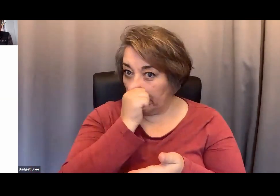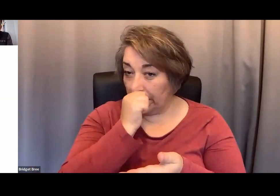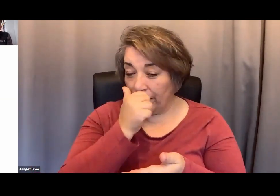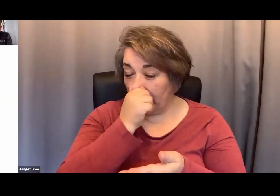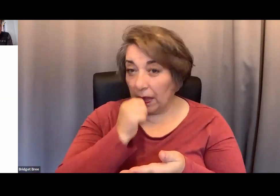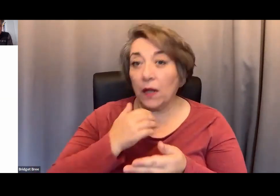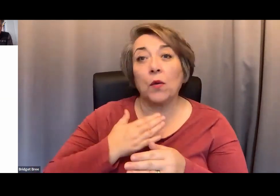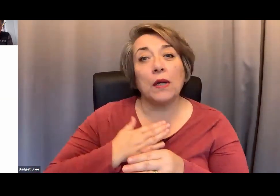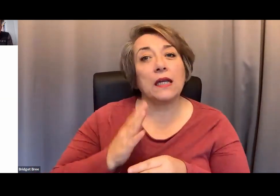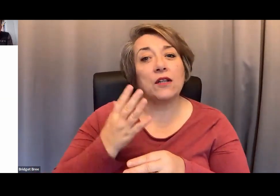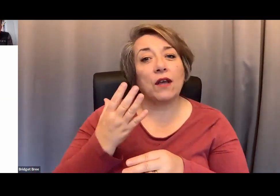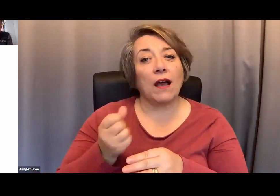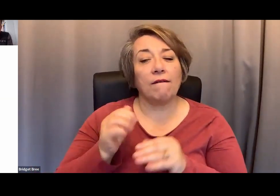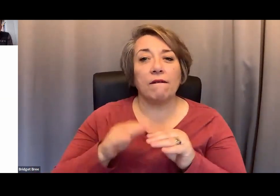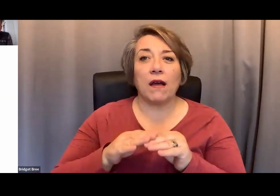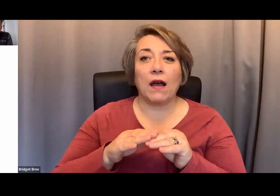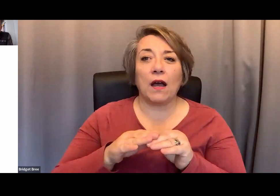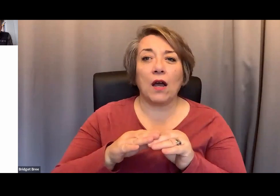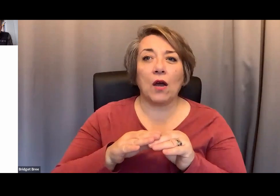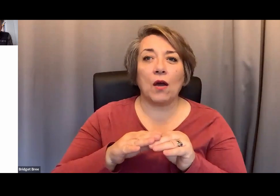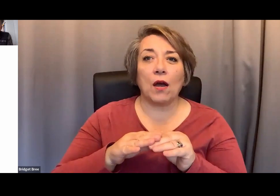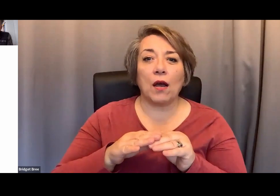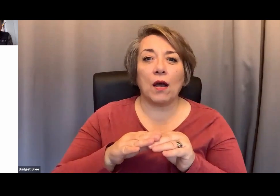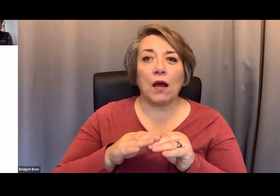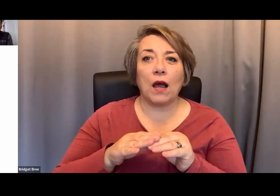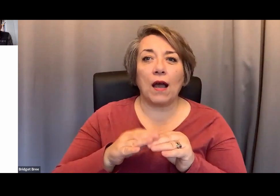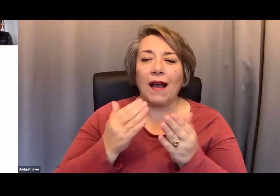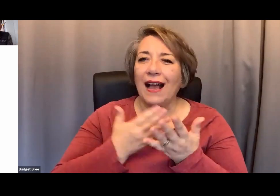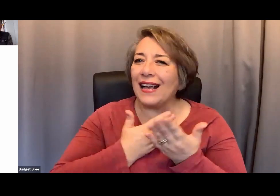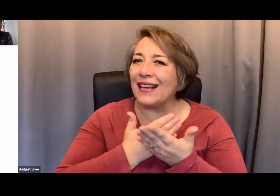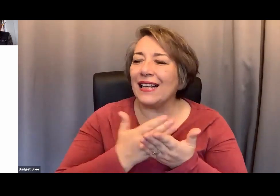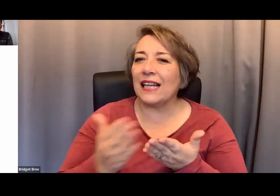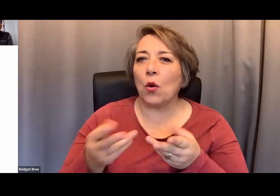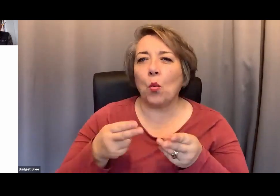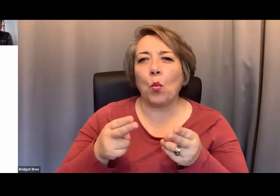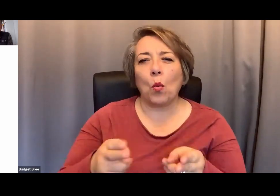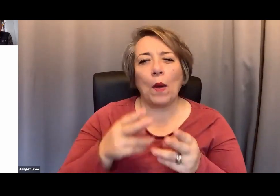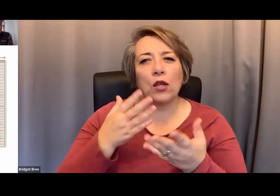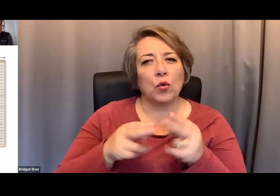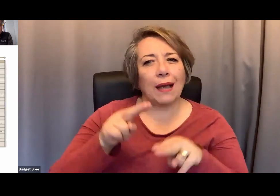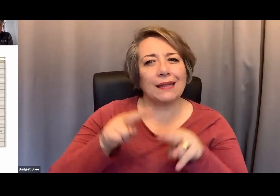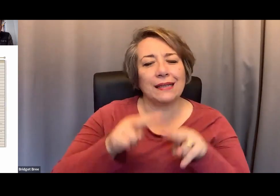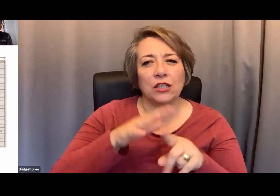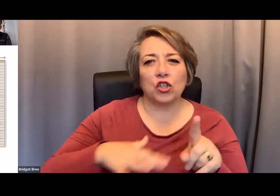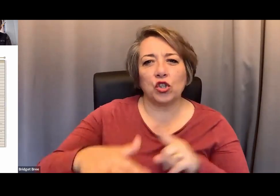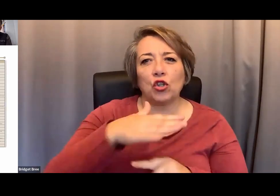a rich and transparent way to assess the social impact, again, locally and